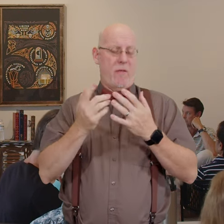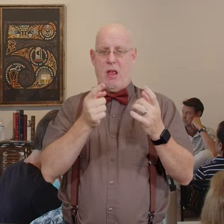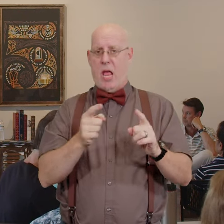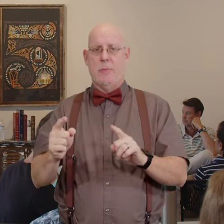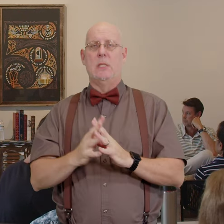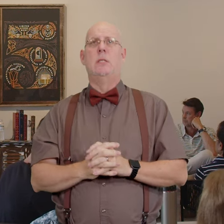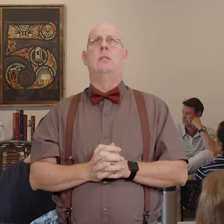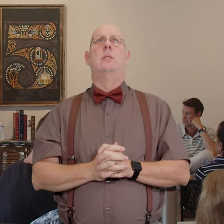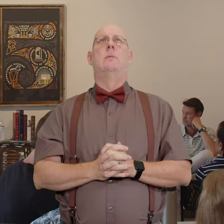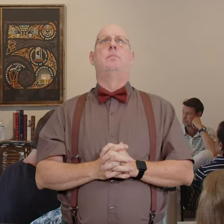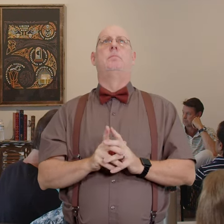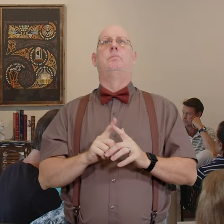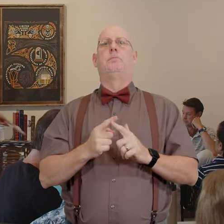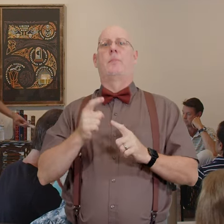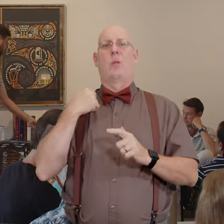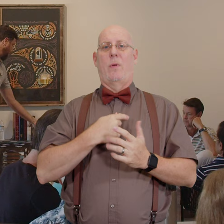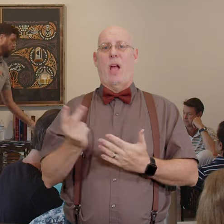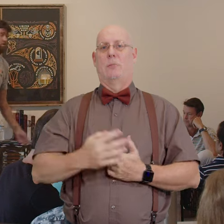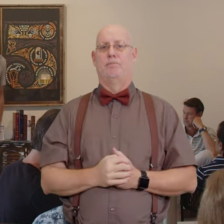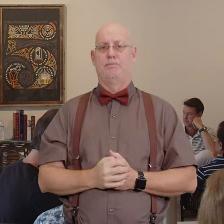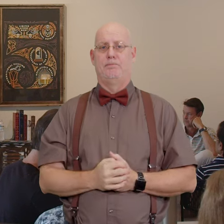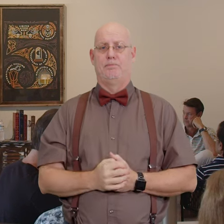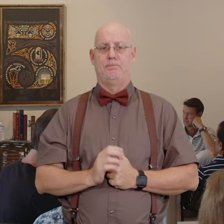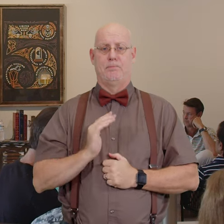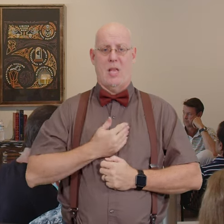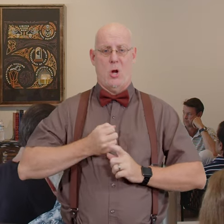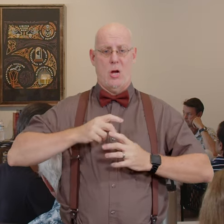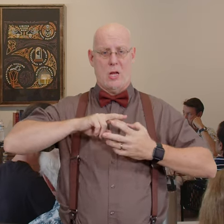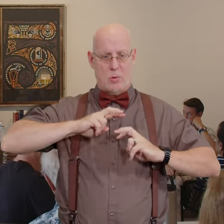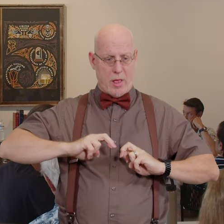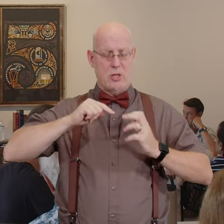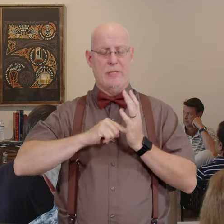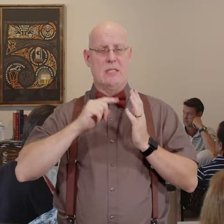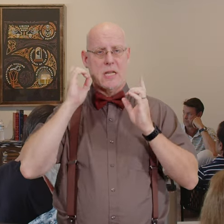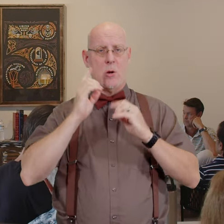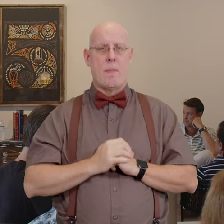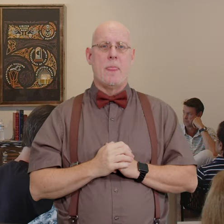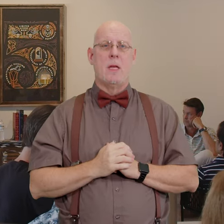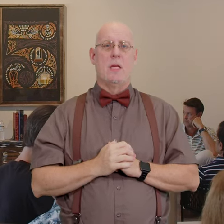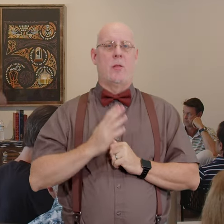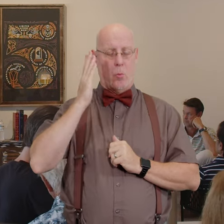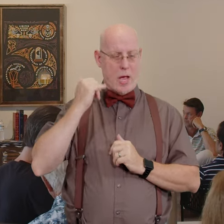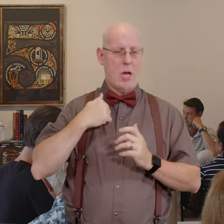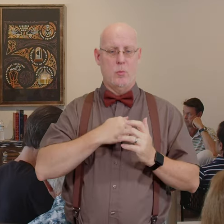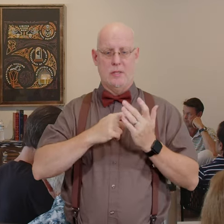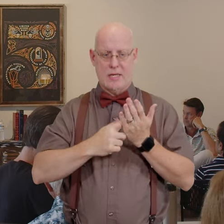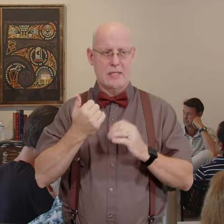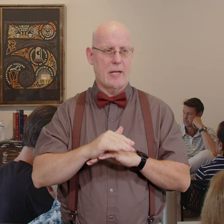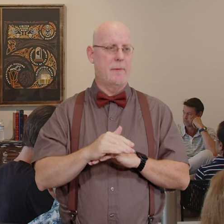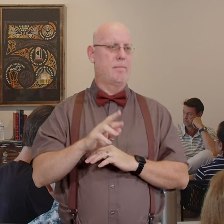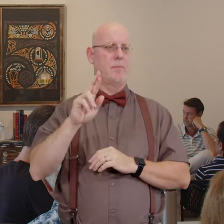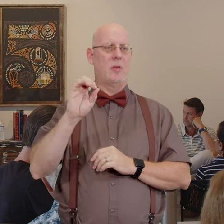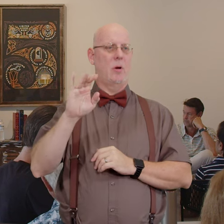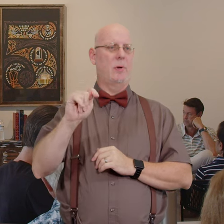side of the debate you come down upon, then we have failed in our exploration of it. And so that is why we're going here